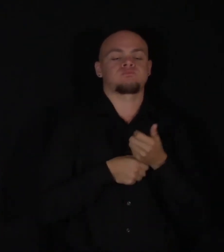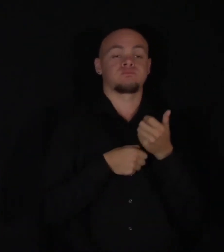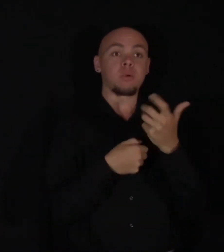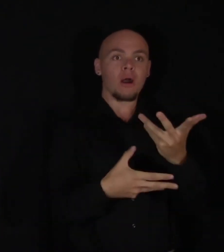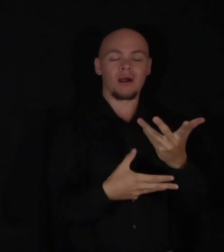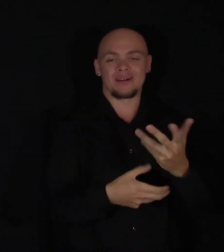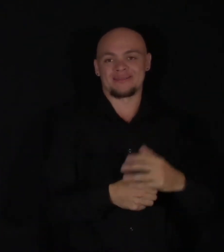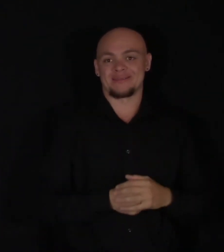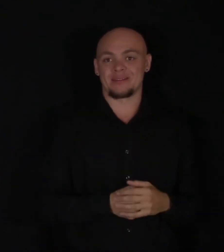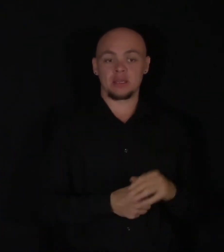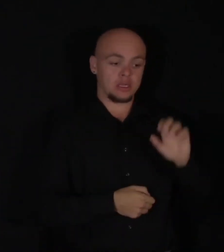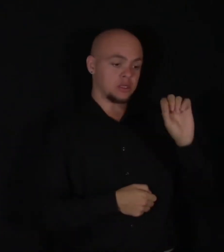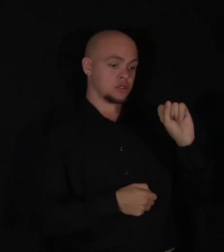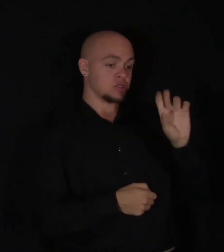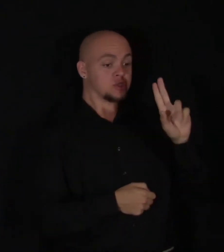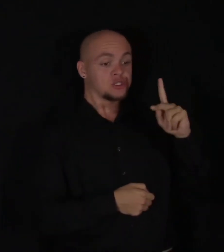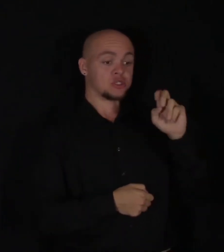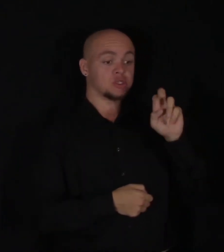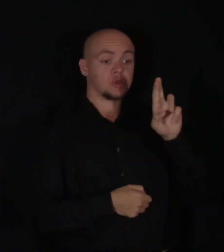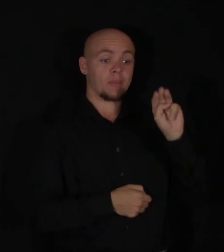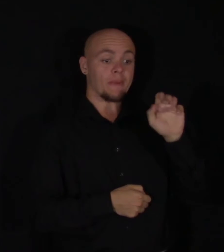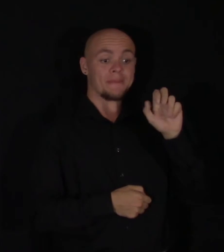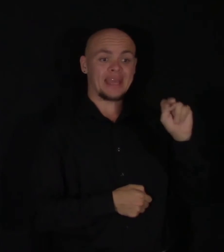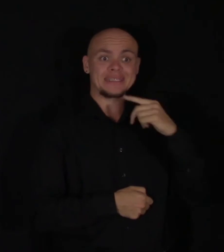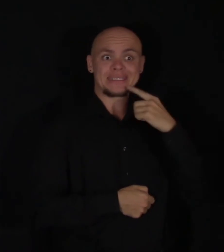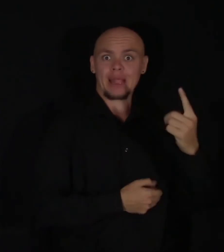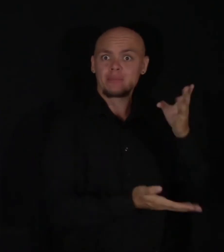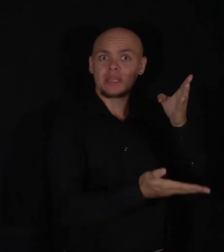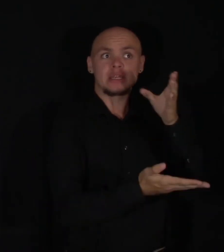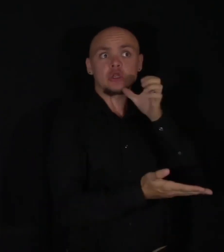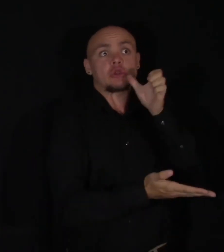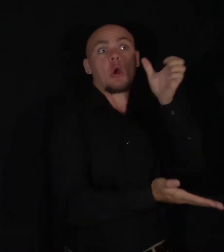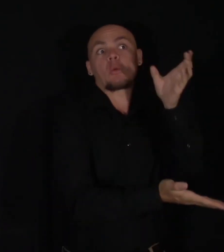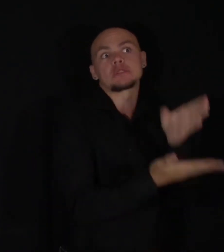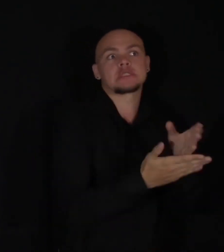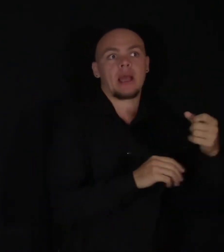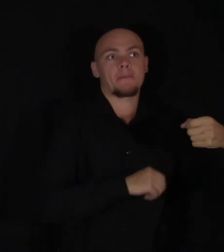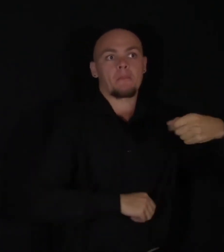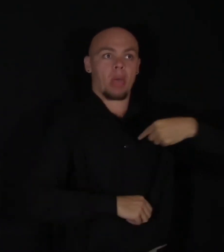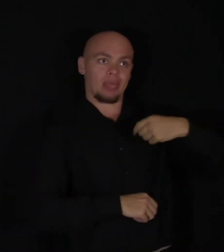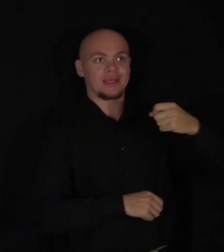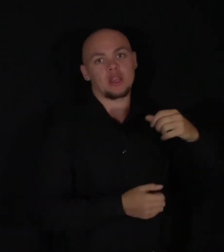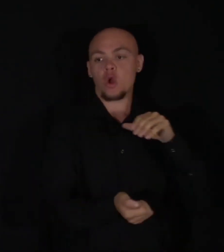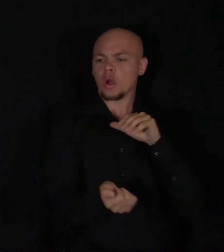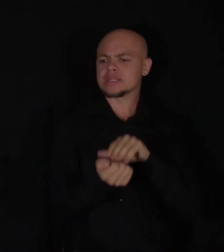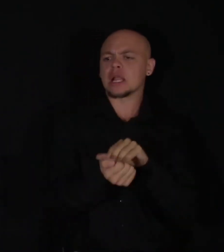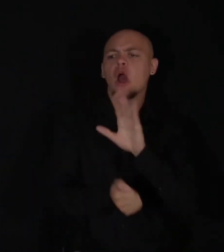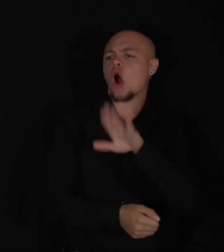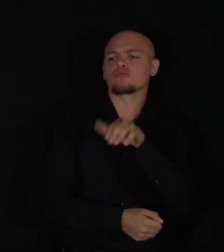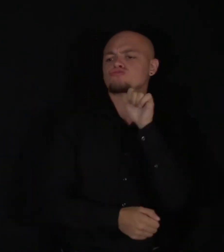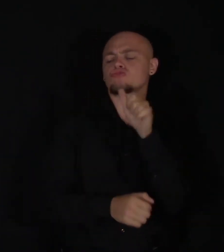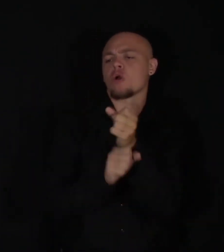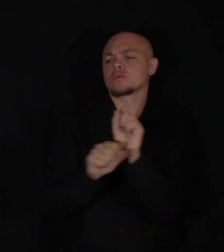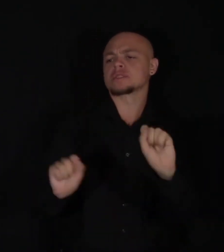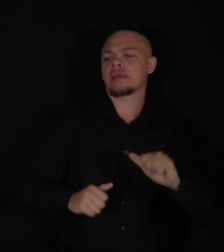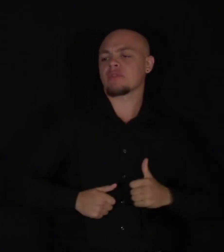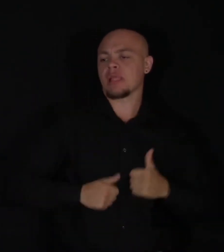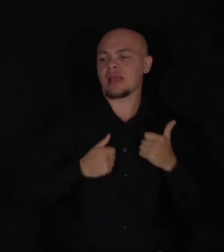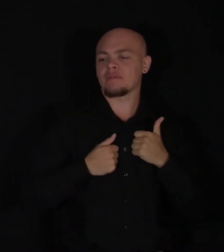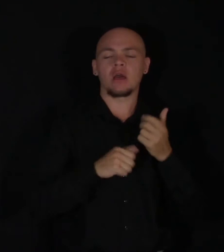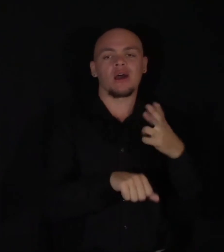we tell Superman not to stop a bullet? Or a doctor not to save a life? But of course